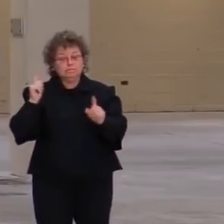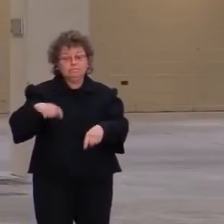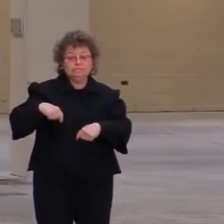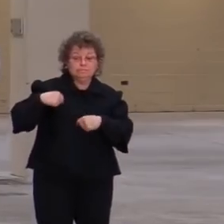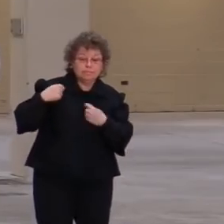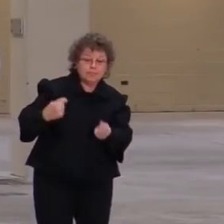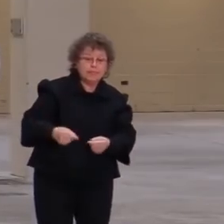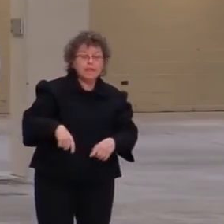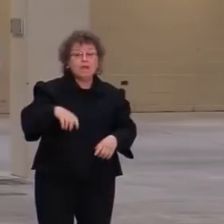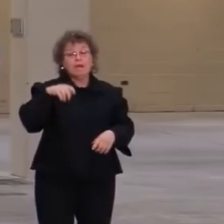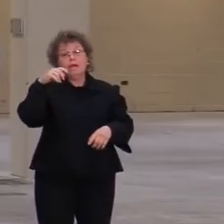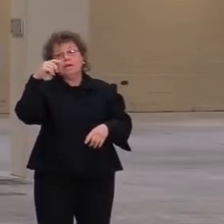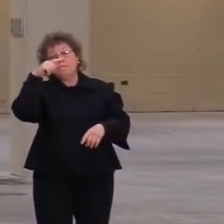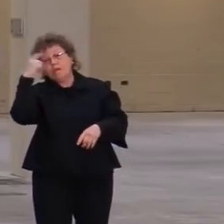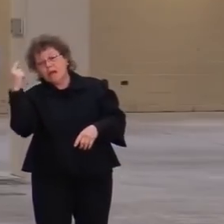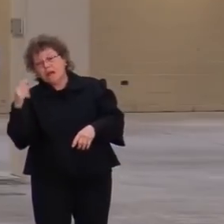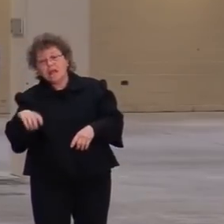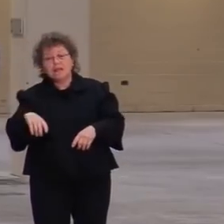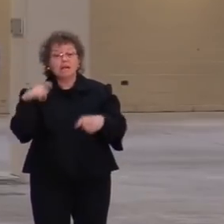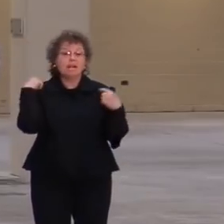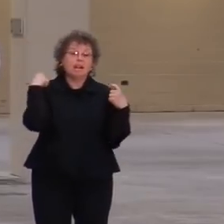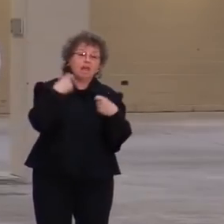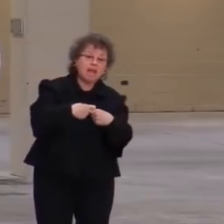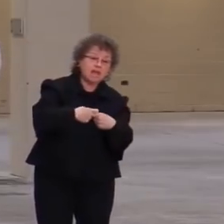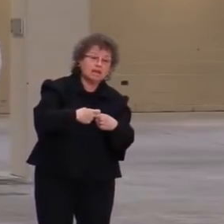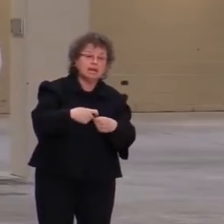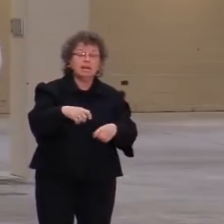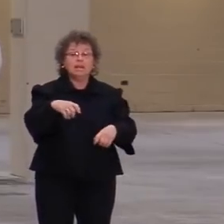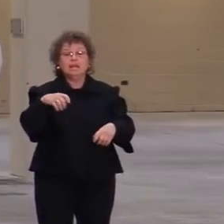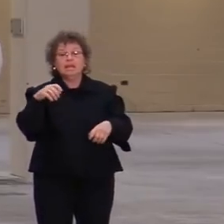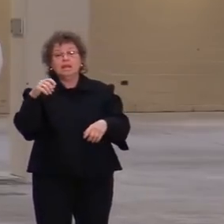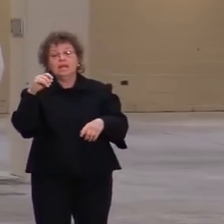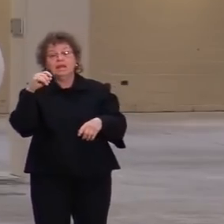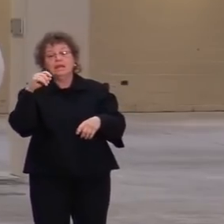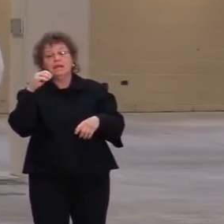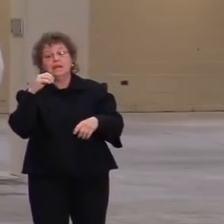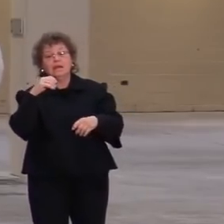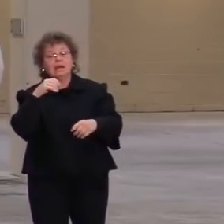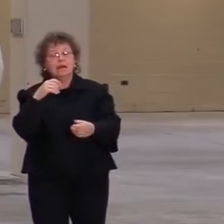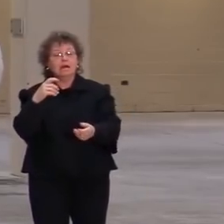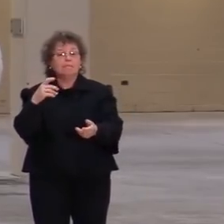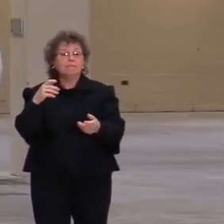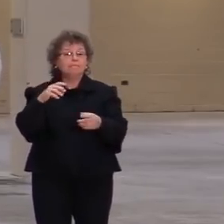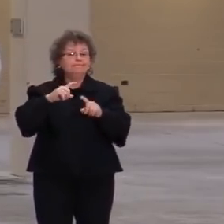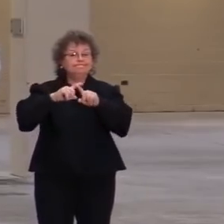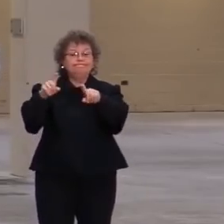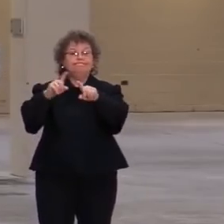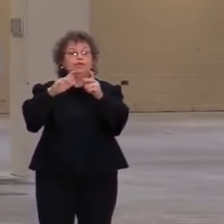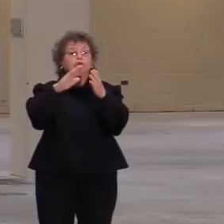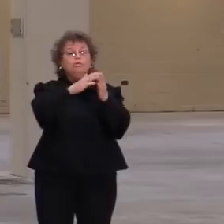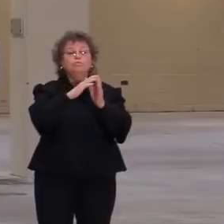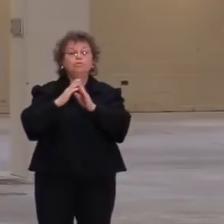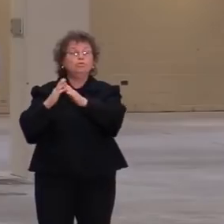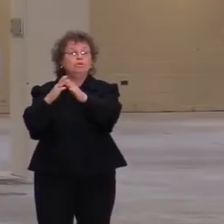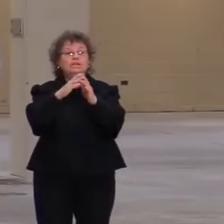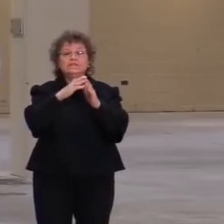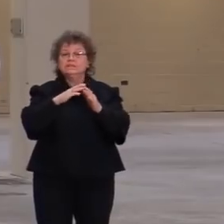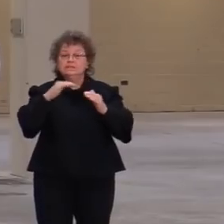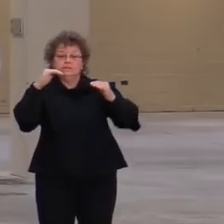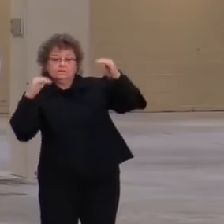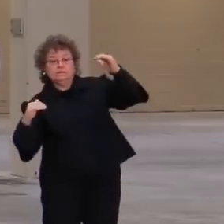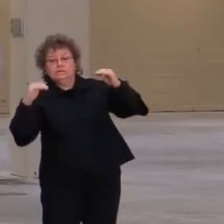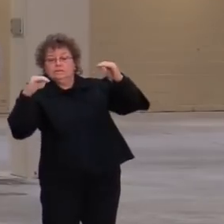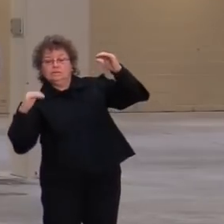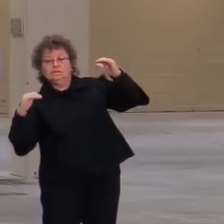and Latinx, Indigenous and immigrant communities have suffered a disproportionate burden of COVID-19